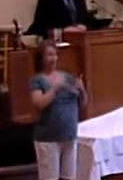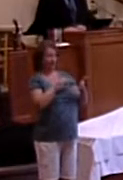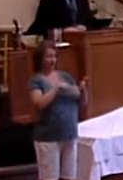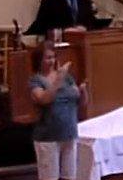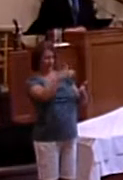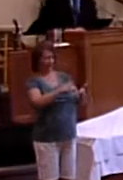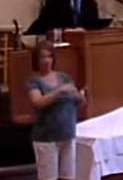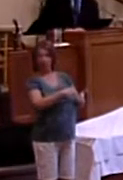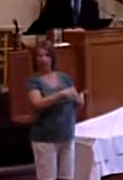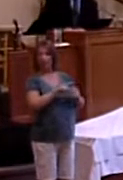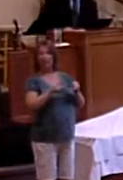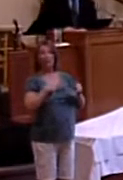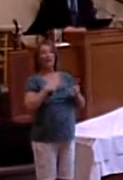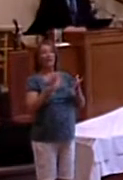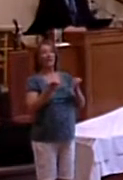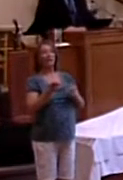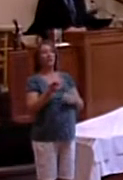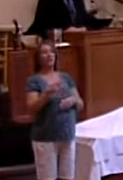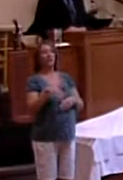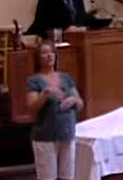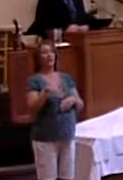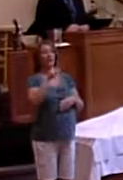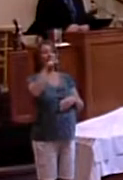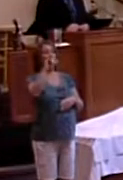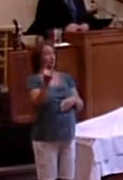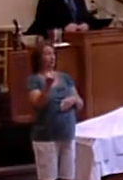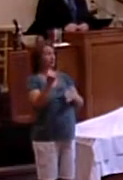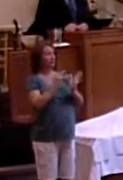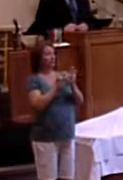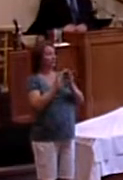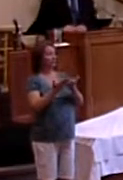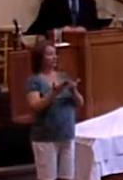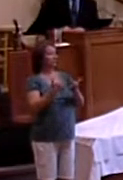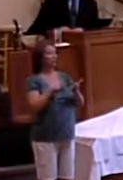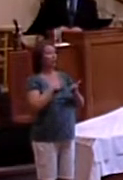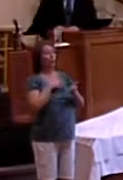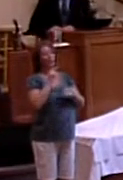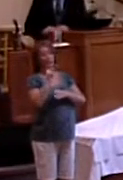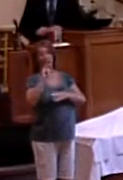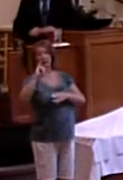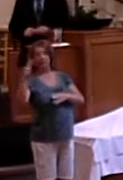read that out of the King James. And other than that, we'll be in the NIV.